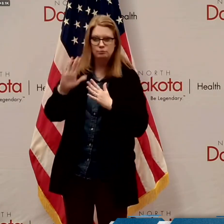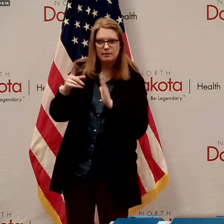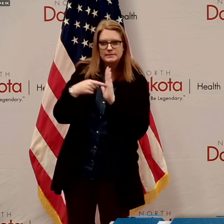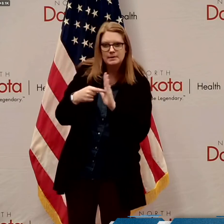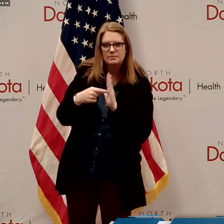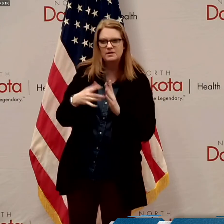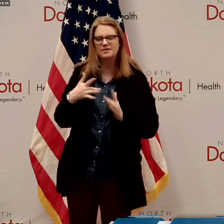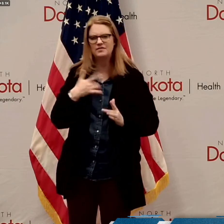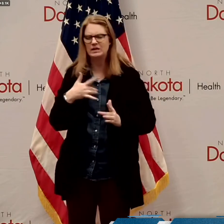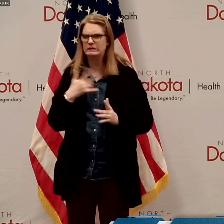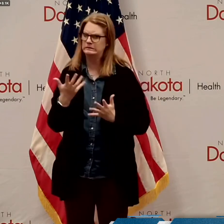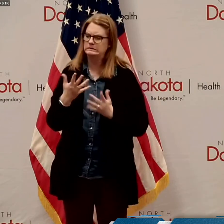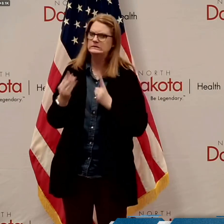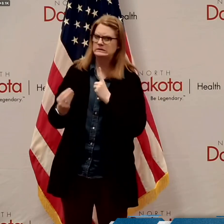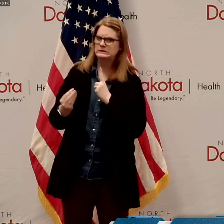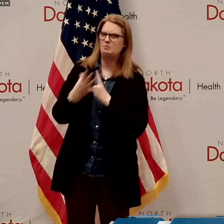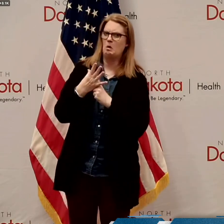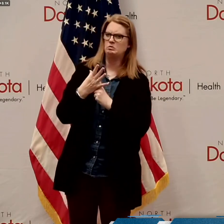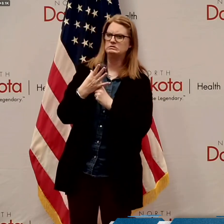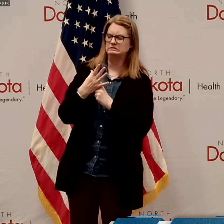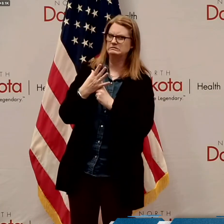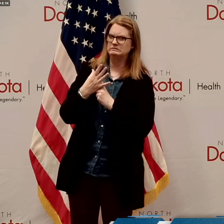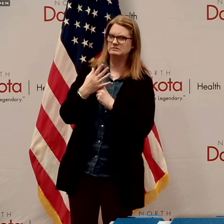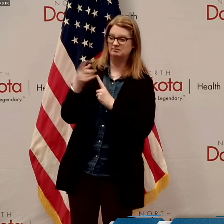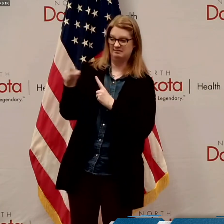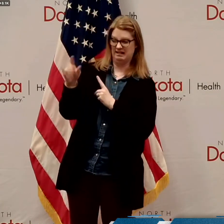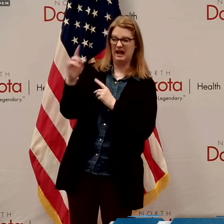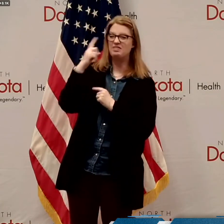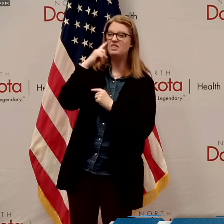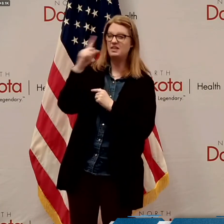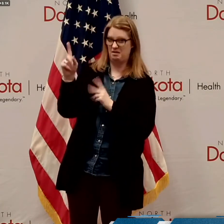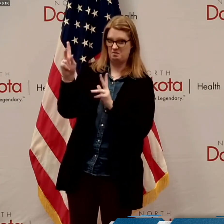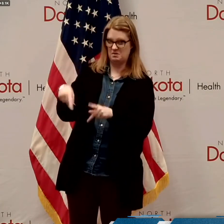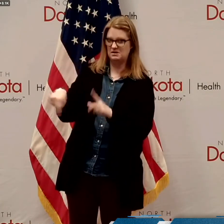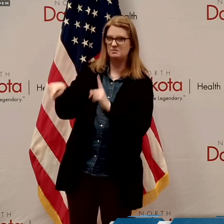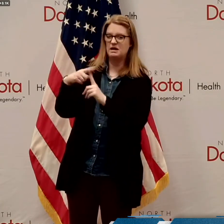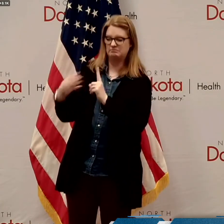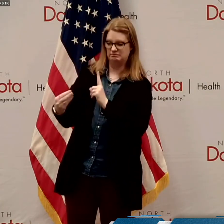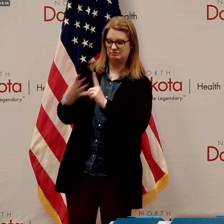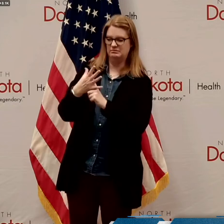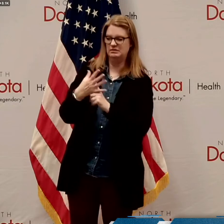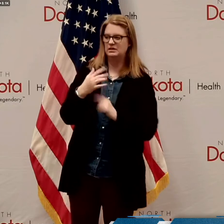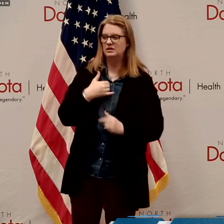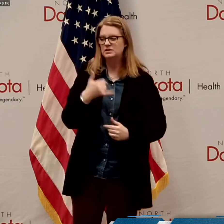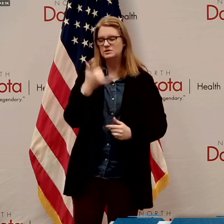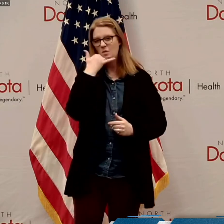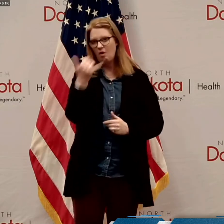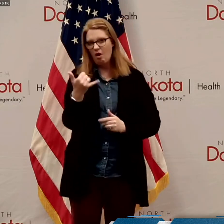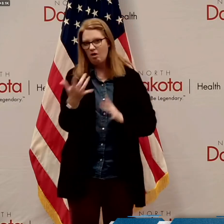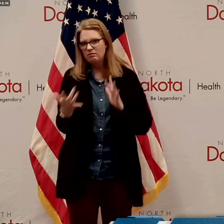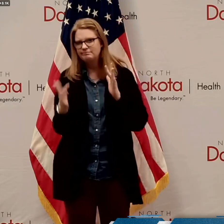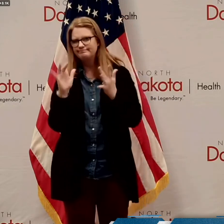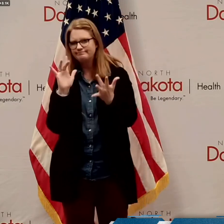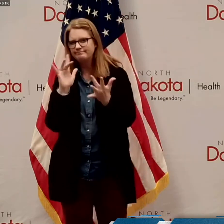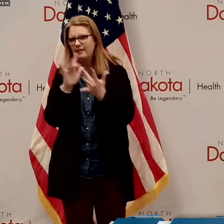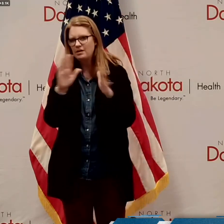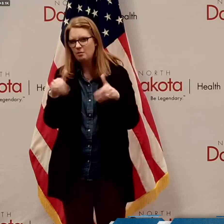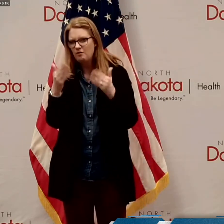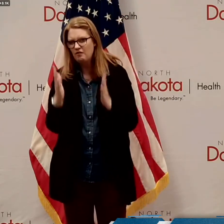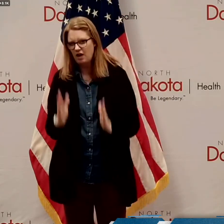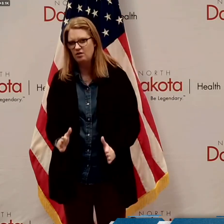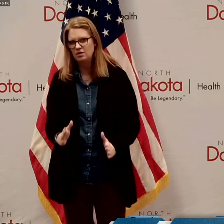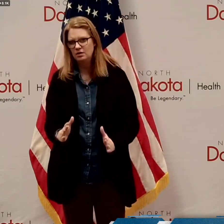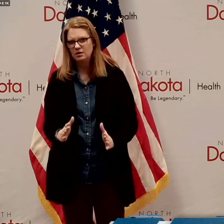or feel they may have exposure to someone who's positive, to contact your your provider